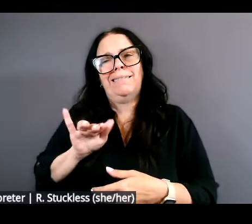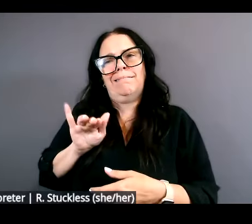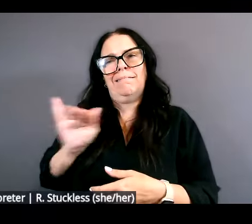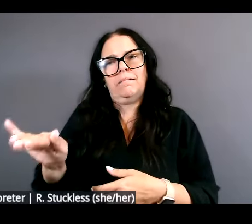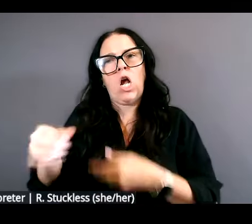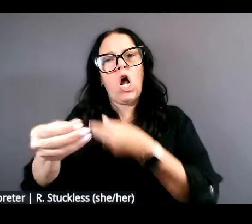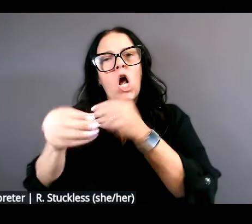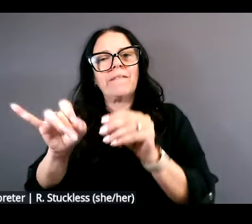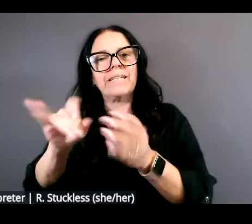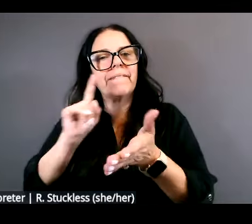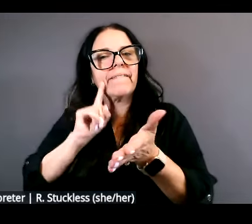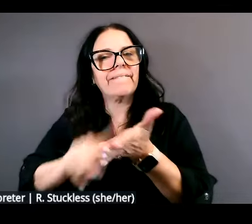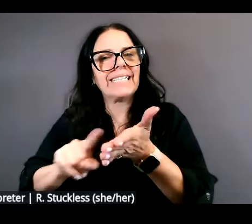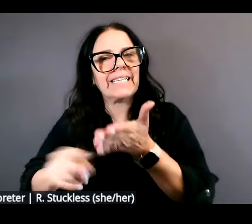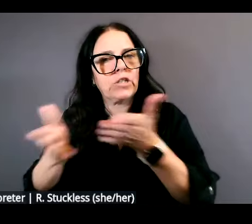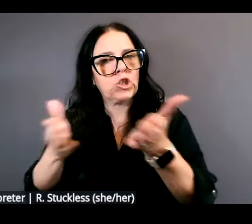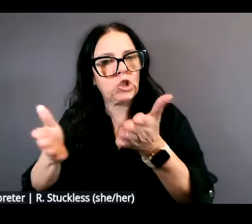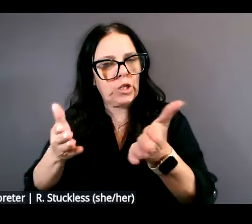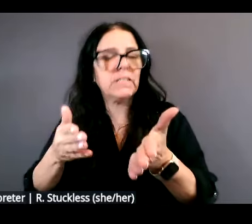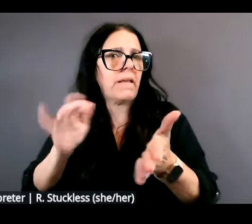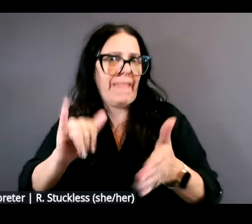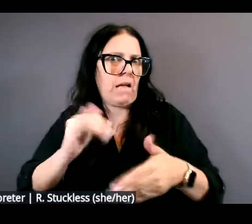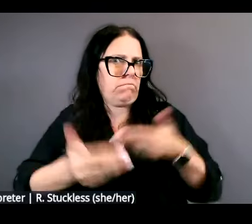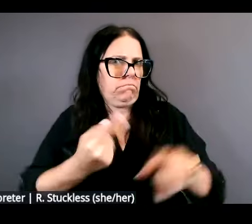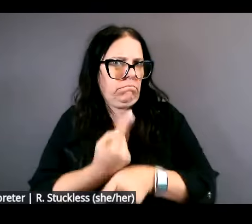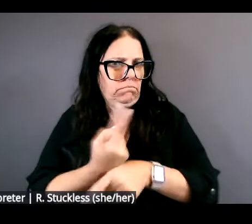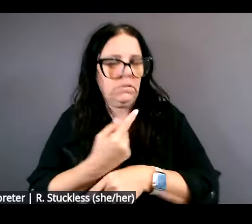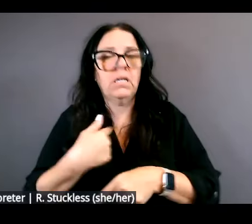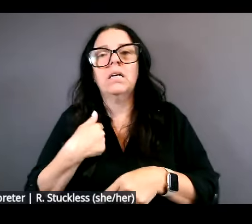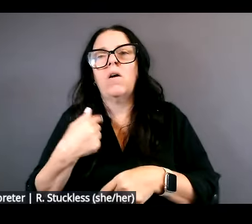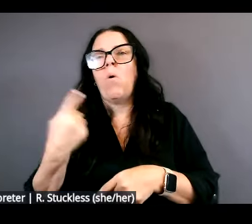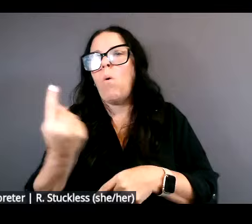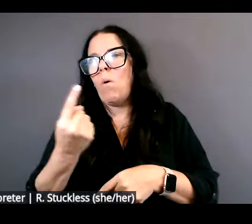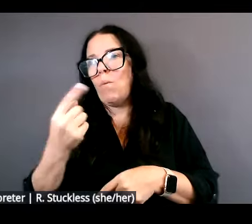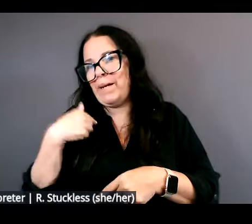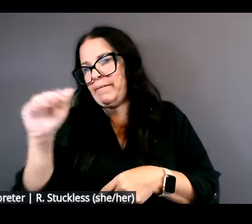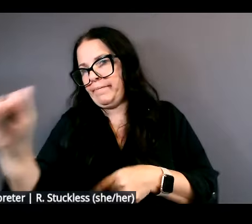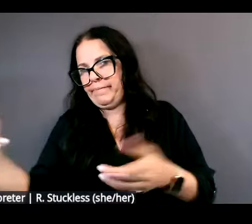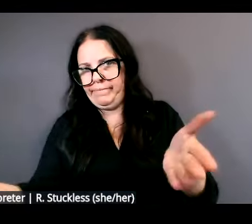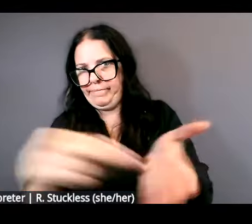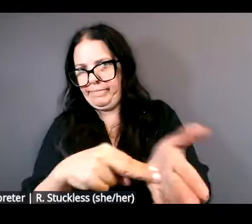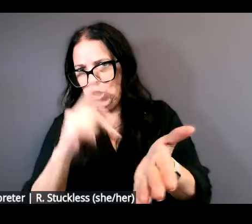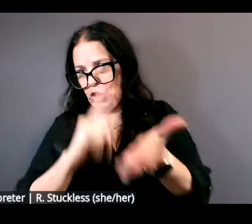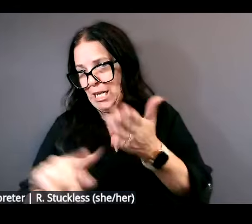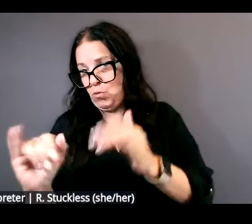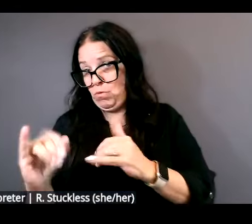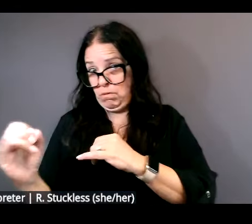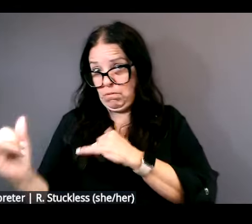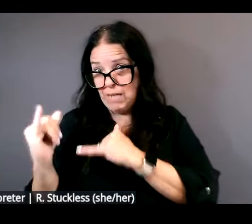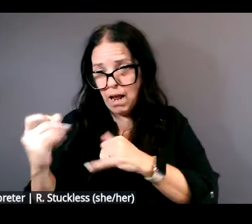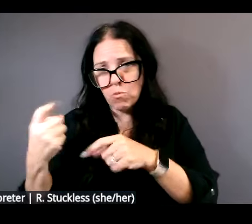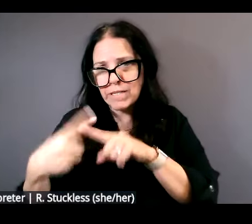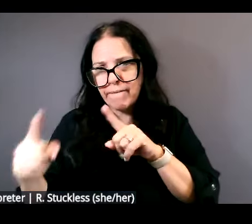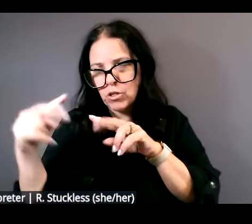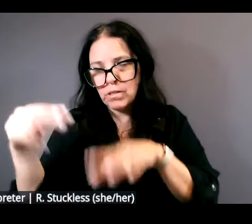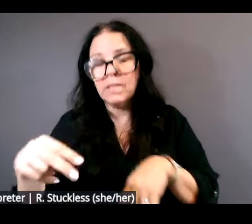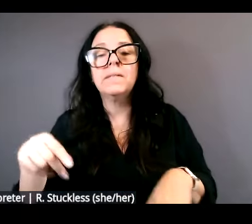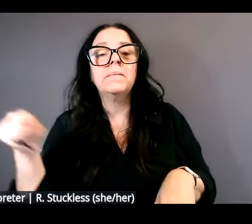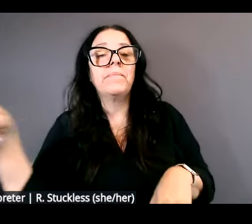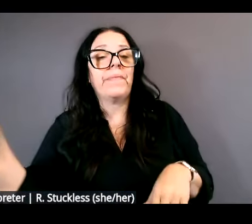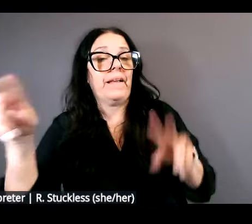that's kind of our normal practice. And this is in the staff report, but I will read, I'll quote what they said. They said the differences include a